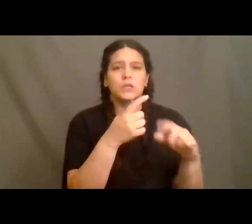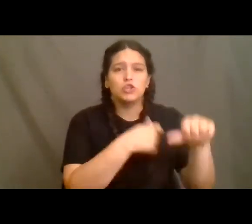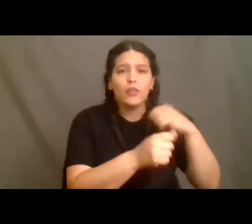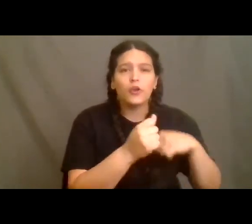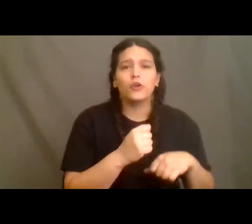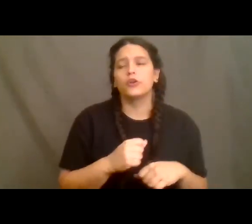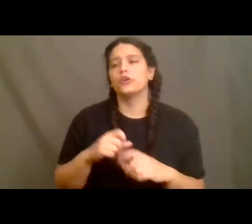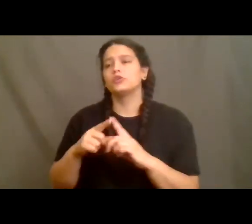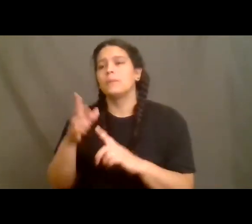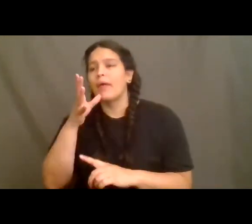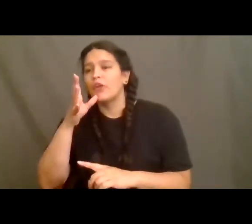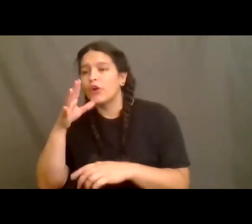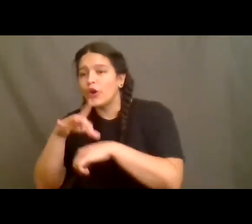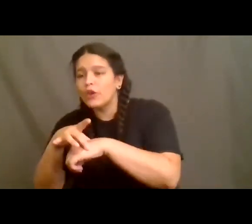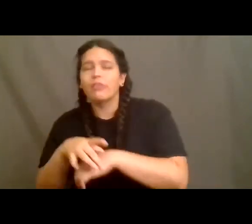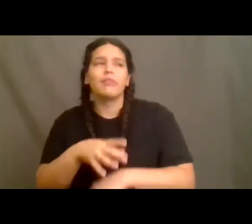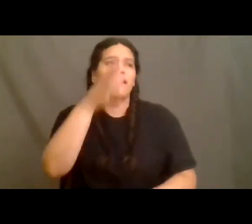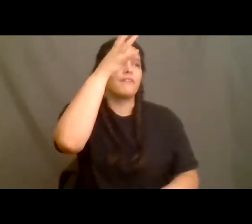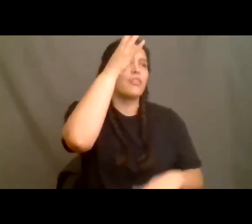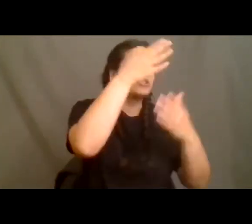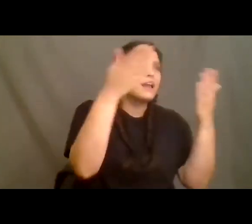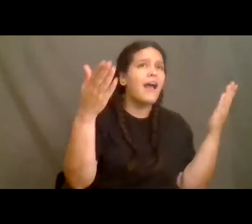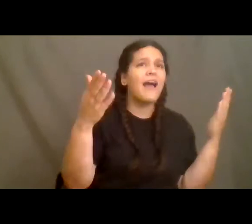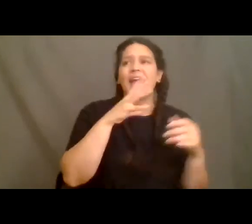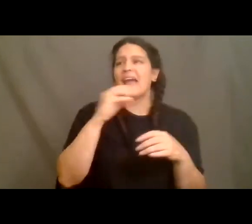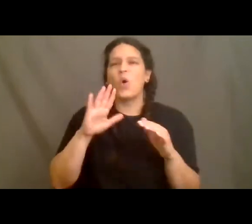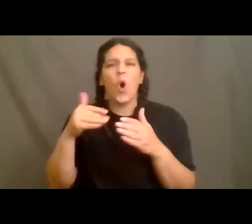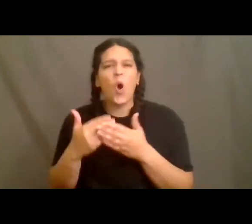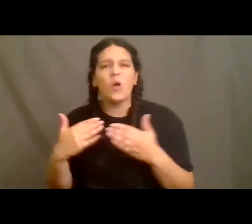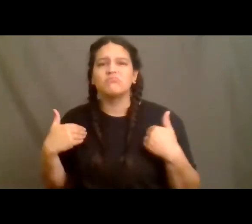Yadithitka, Father Sky, and our non-human relatives.